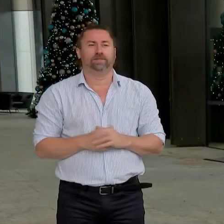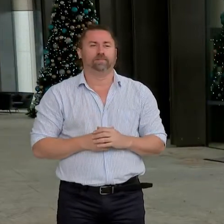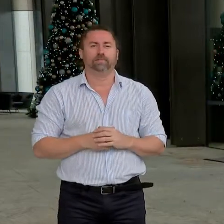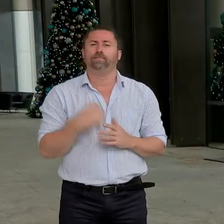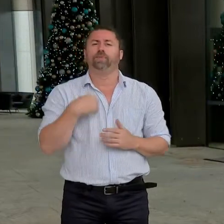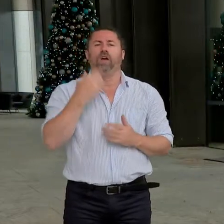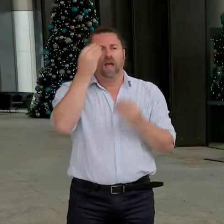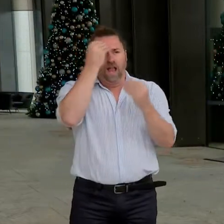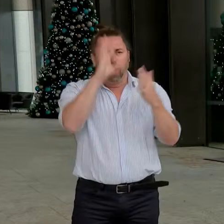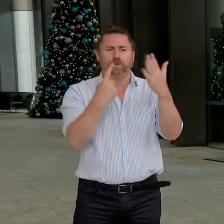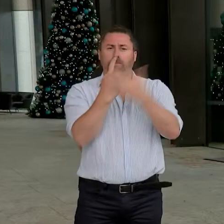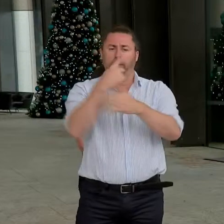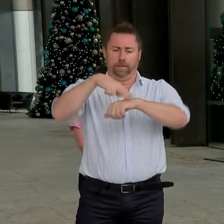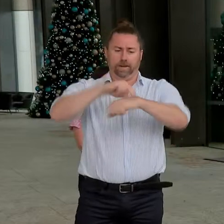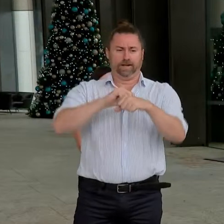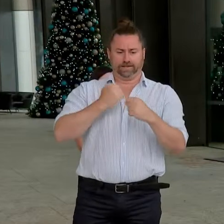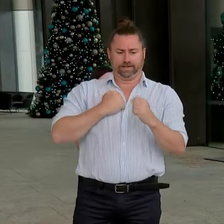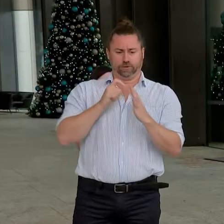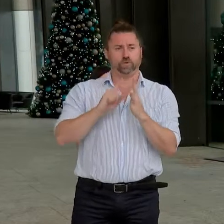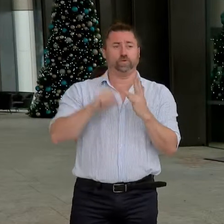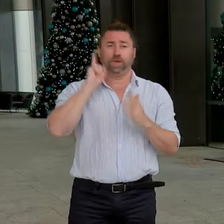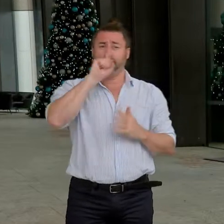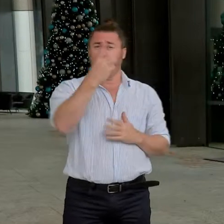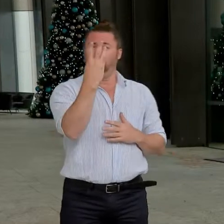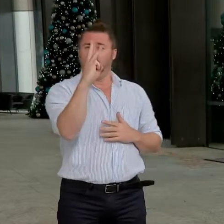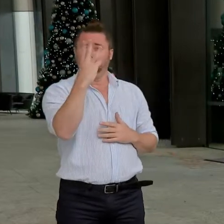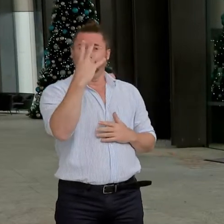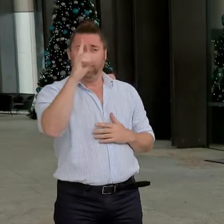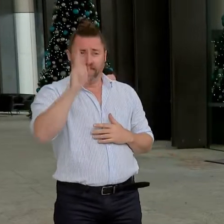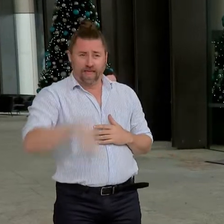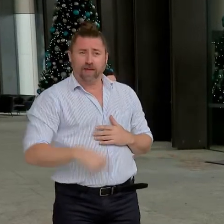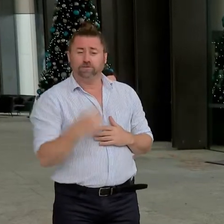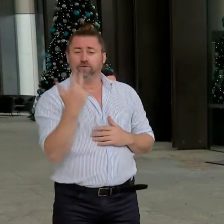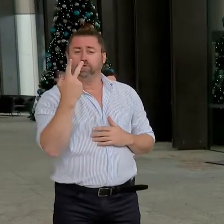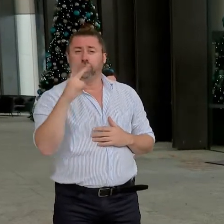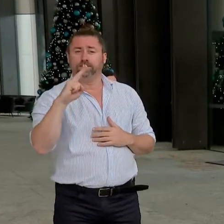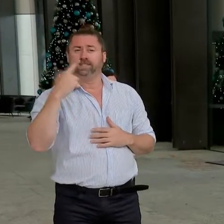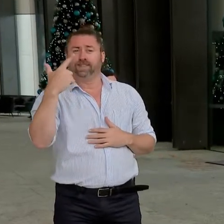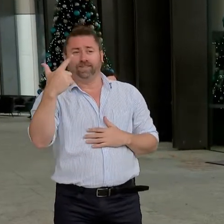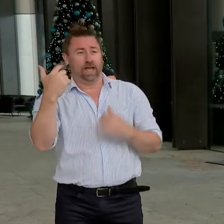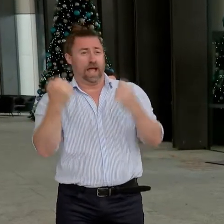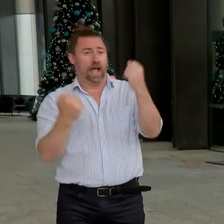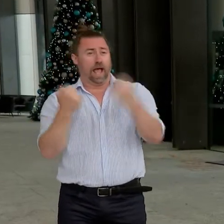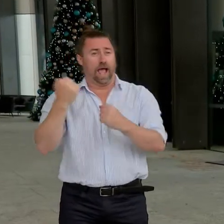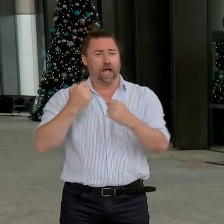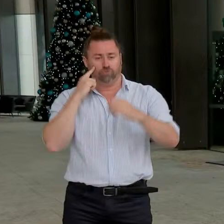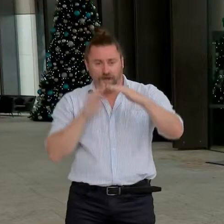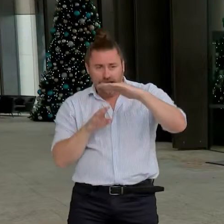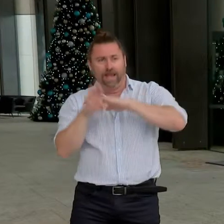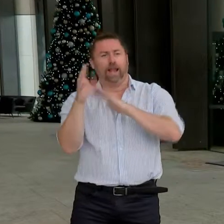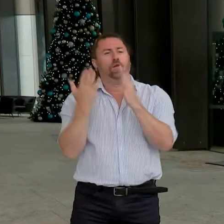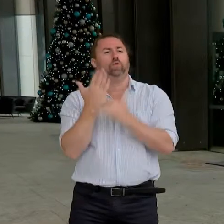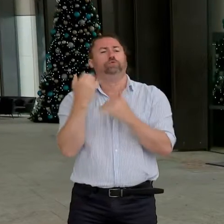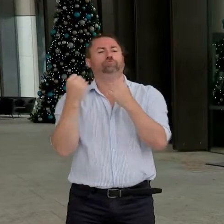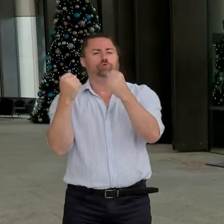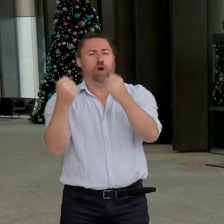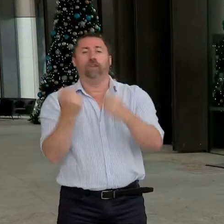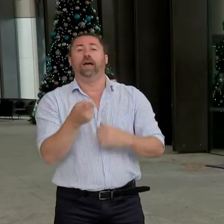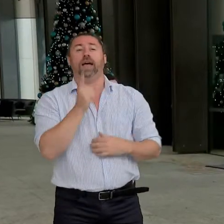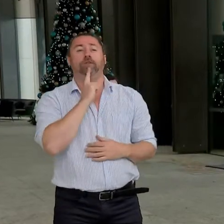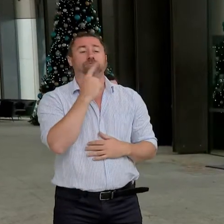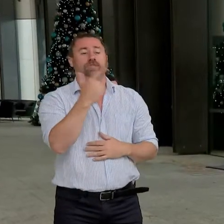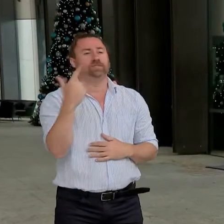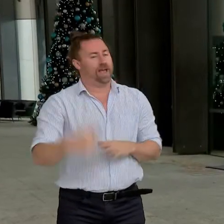update. We saw yesterday 34,027 vehicles come across our road borders, with 177 refused